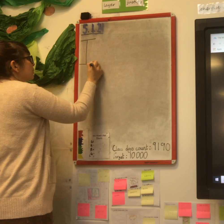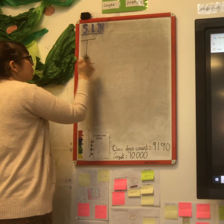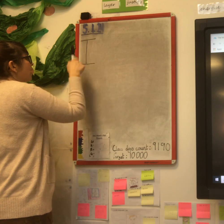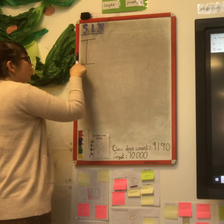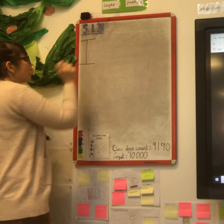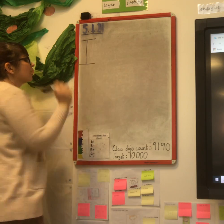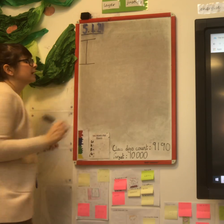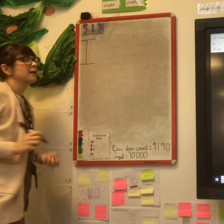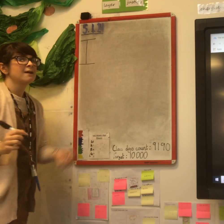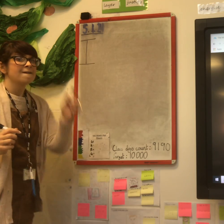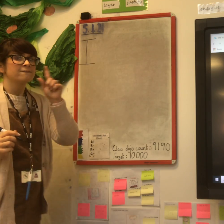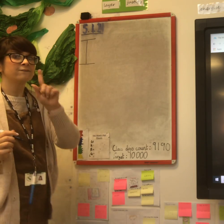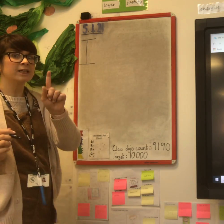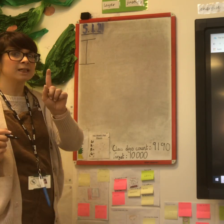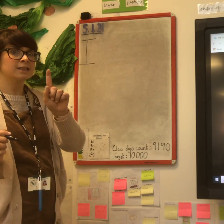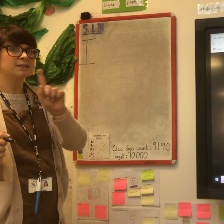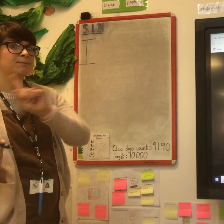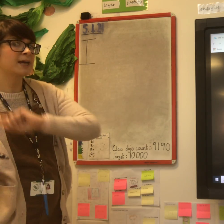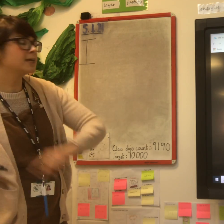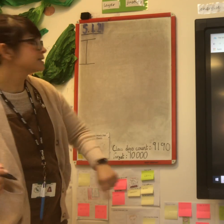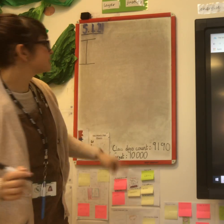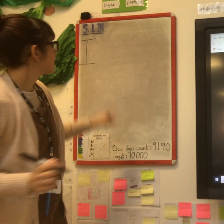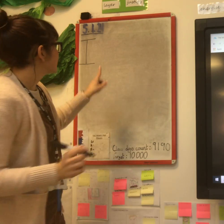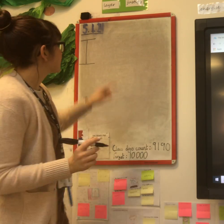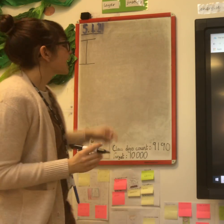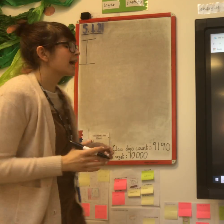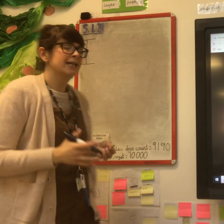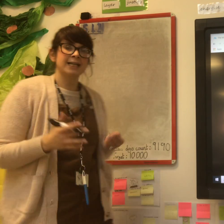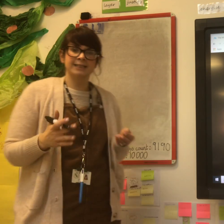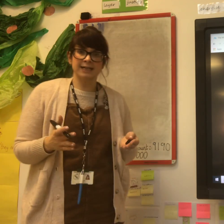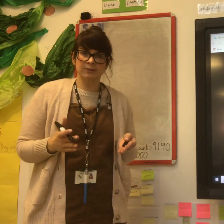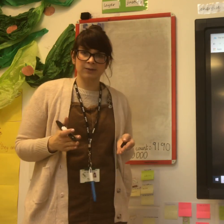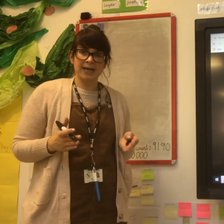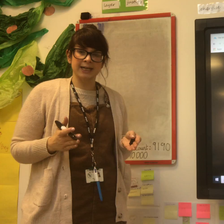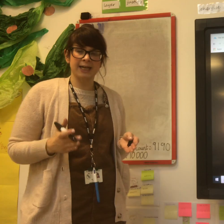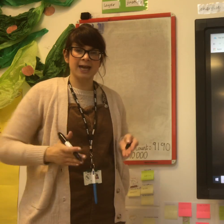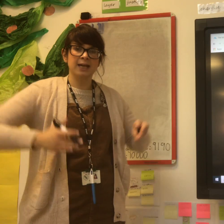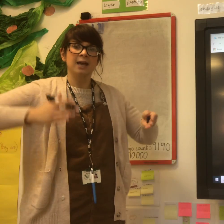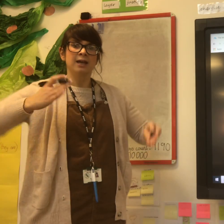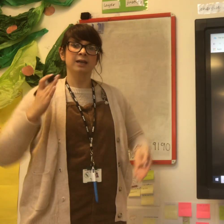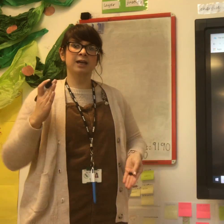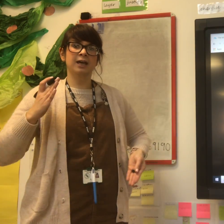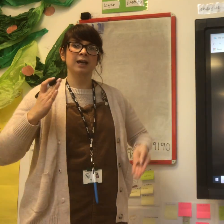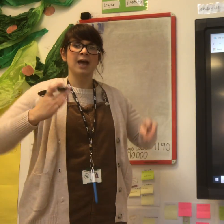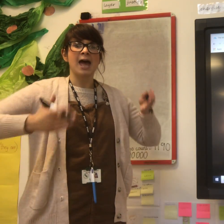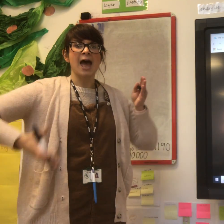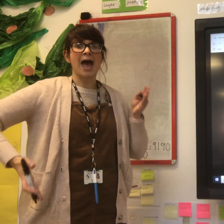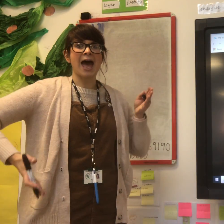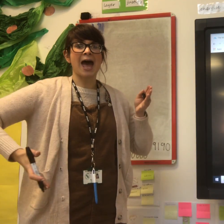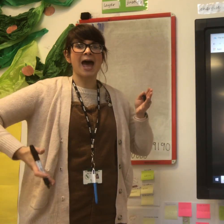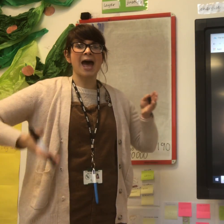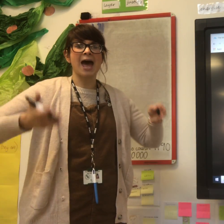remember. I, finger space, can. Let's sound out can again. K,